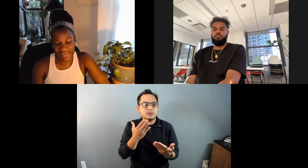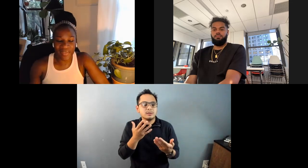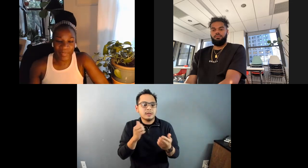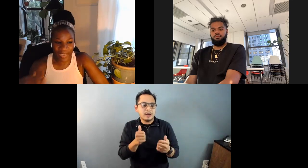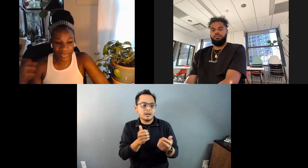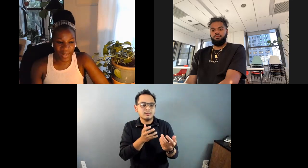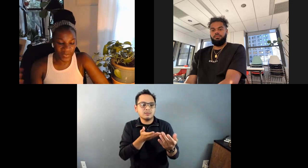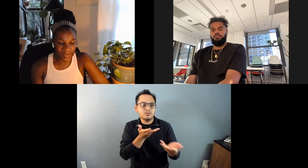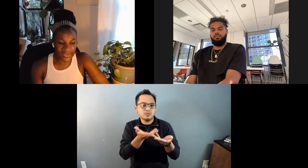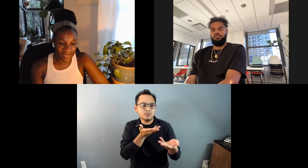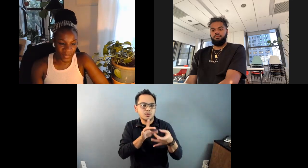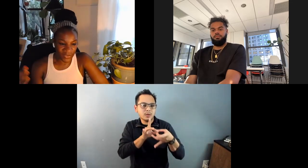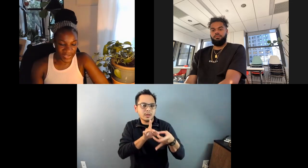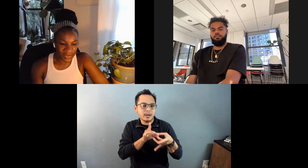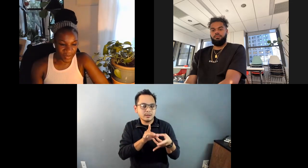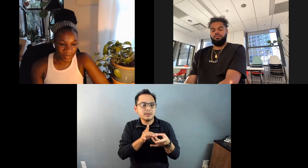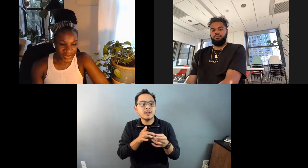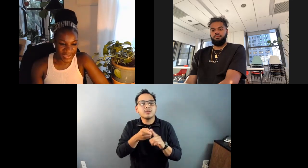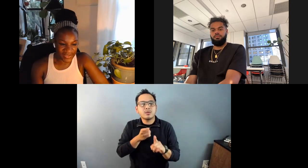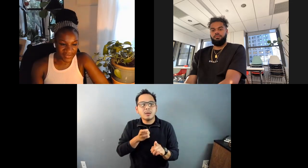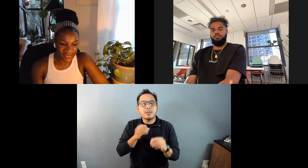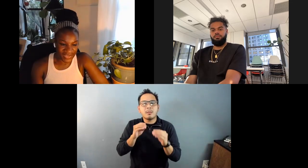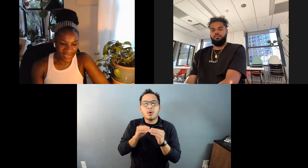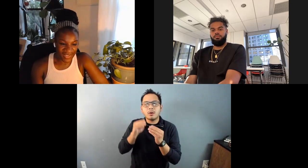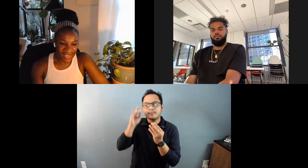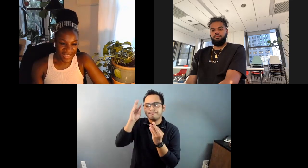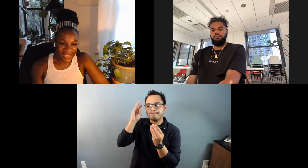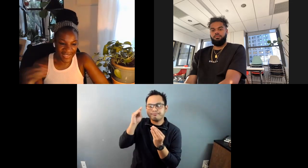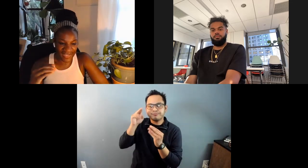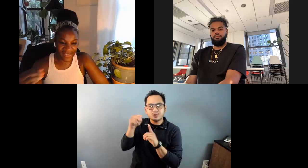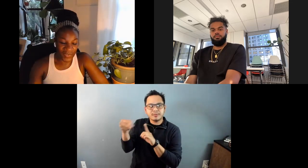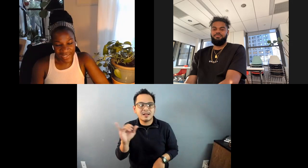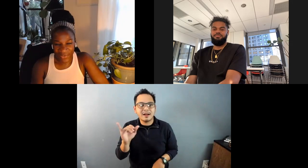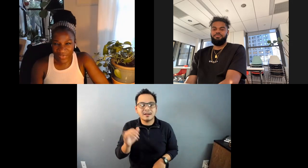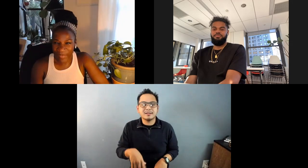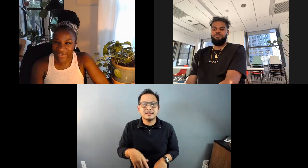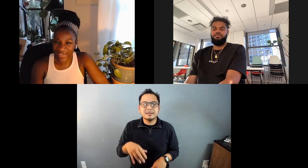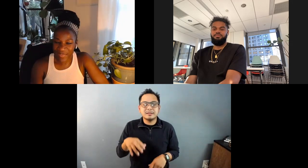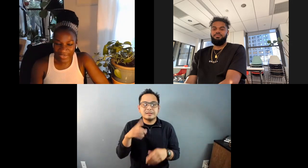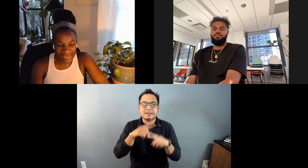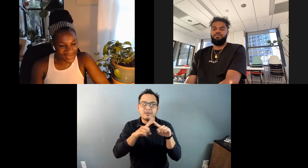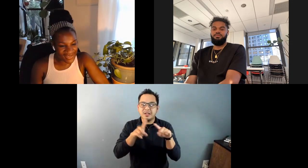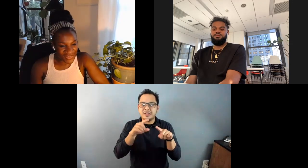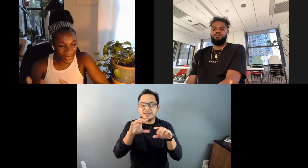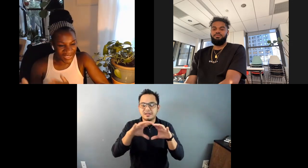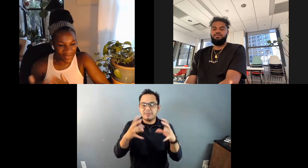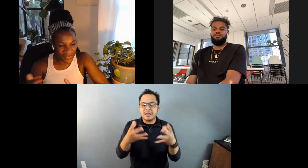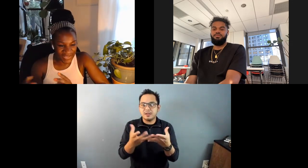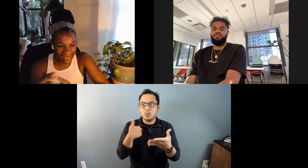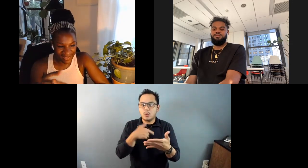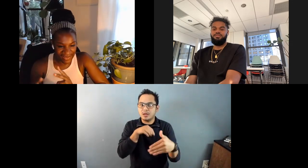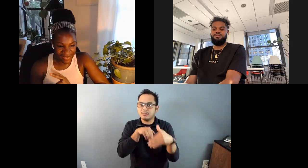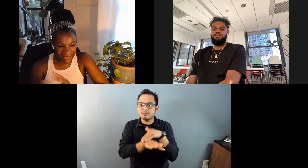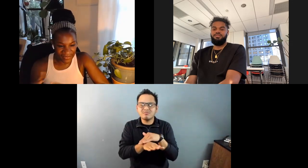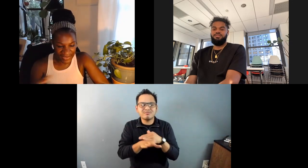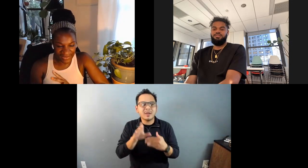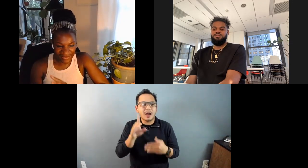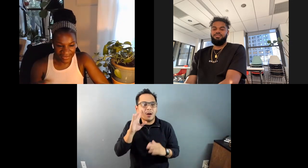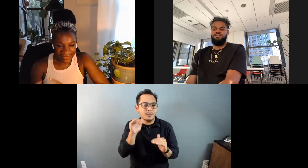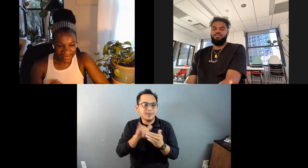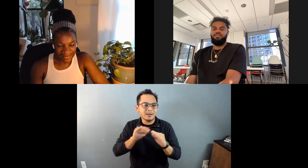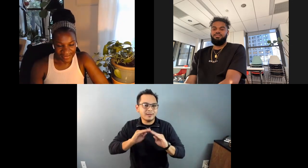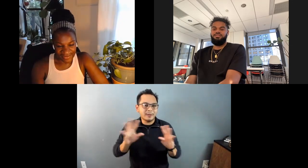absolutely lost my mind. Yeah. The rest is history. So, That's so funny because that was also my